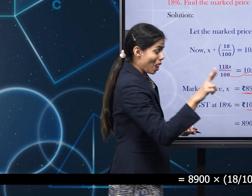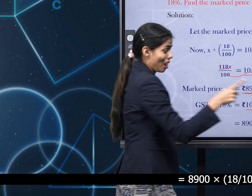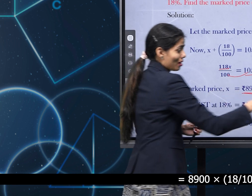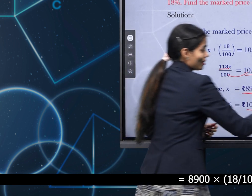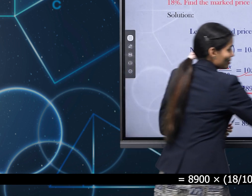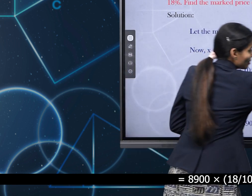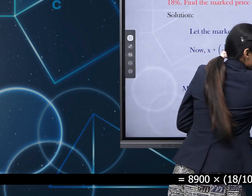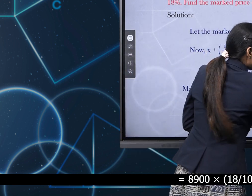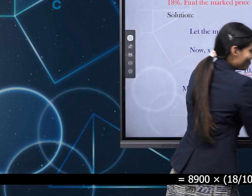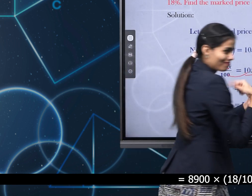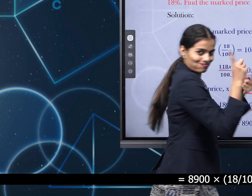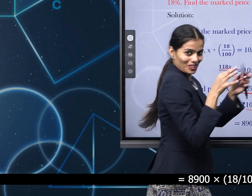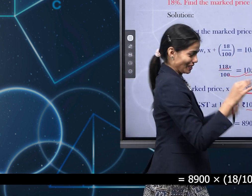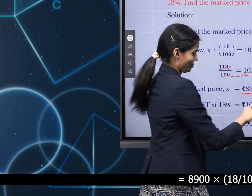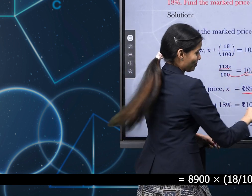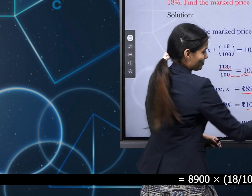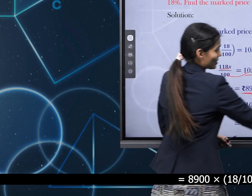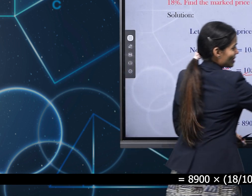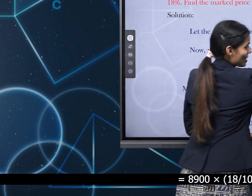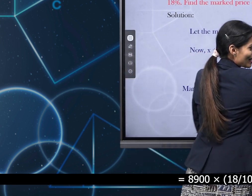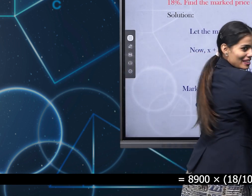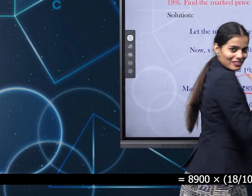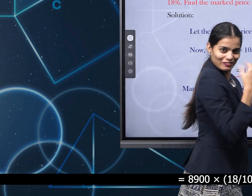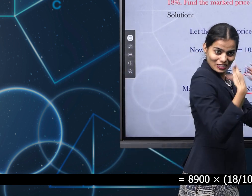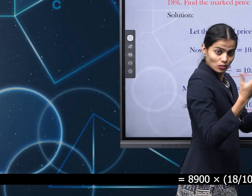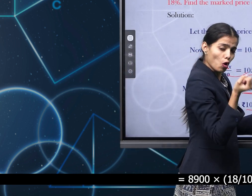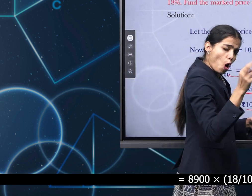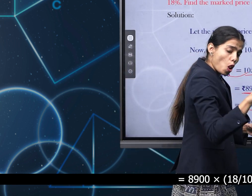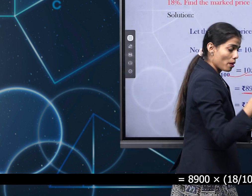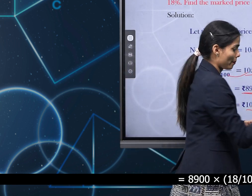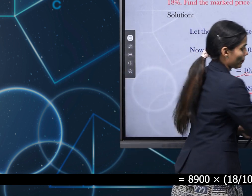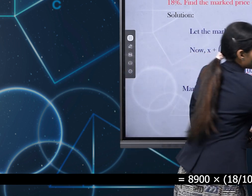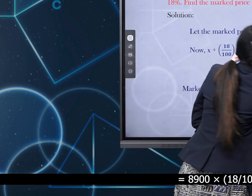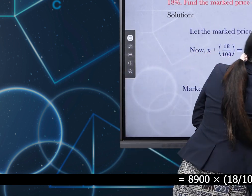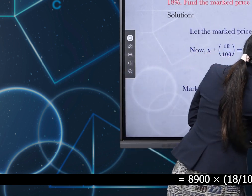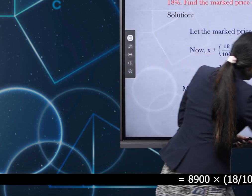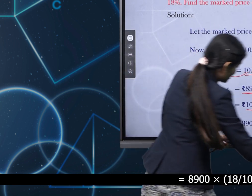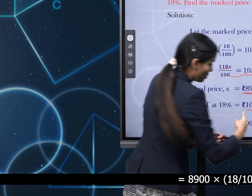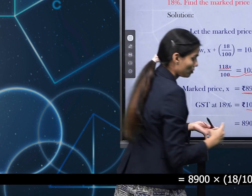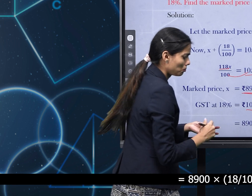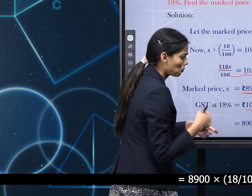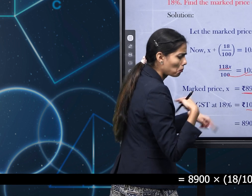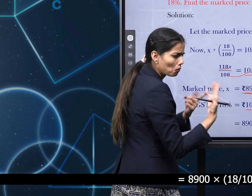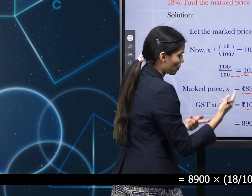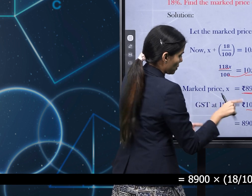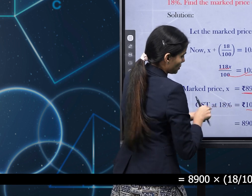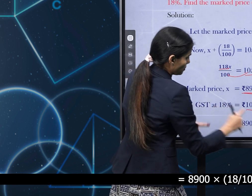equal to 8,900 into 18 by 100 is equal to rupees 1